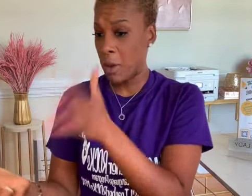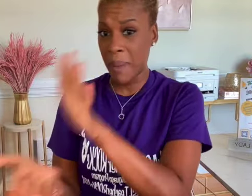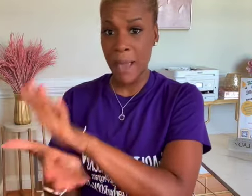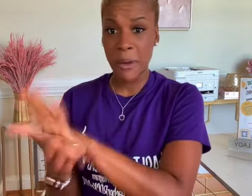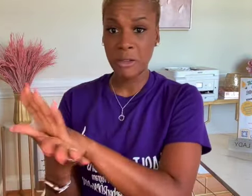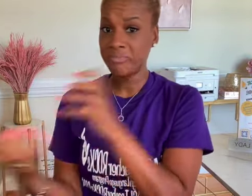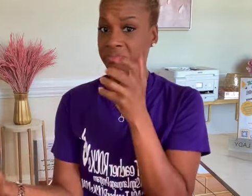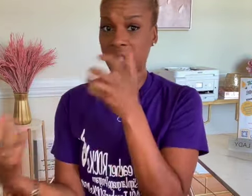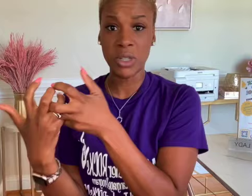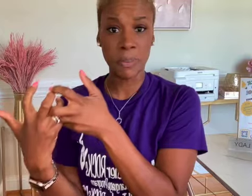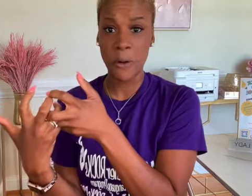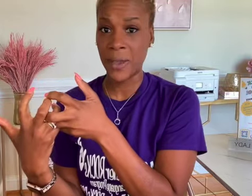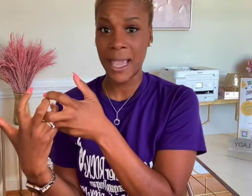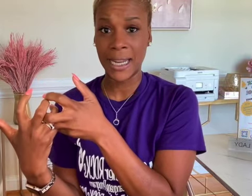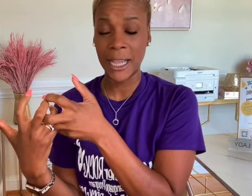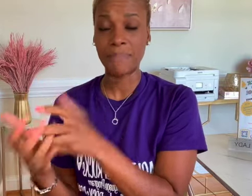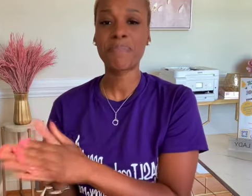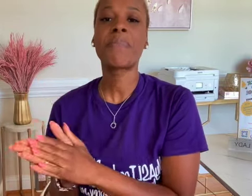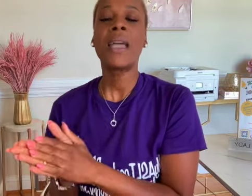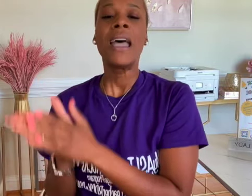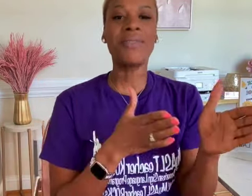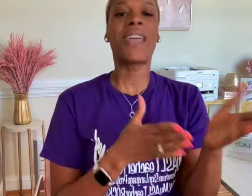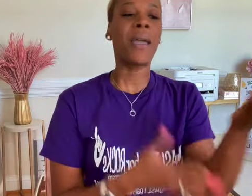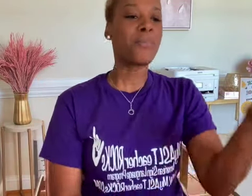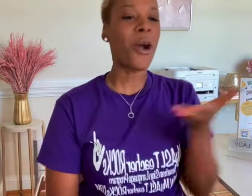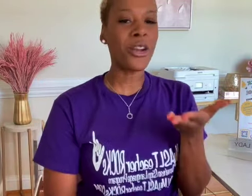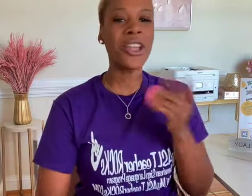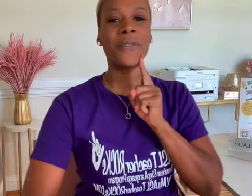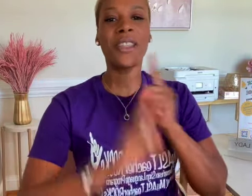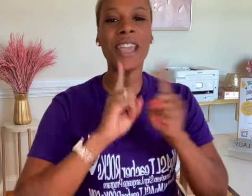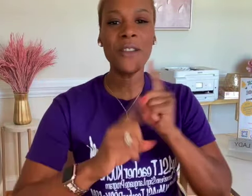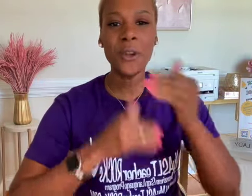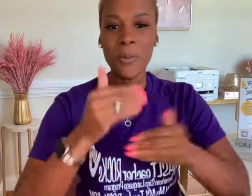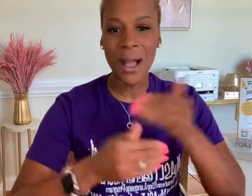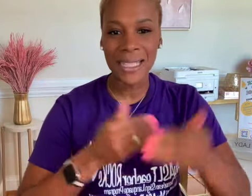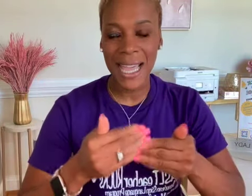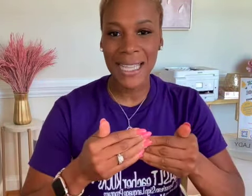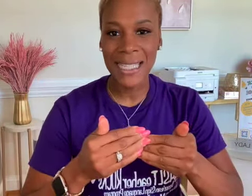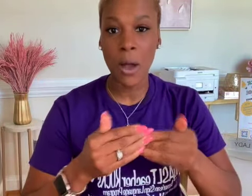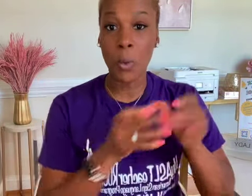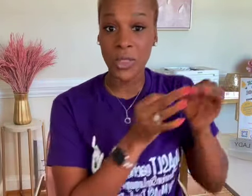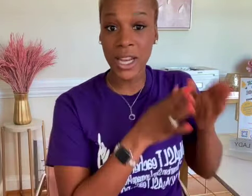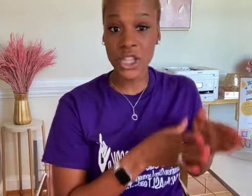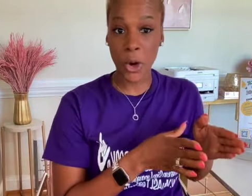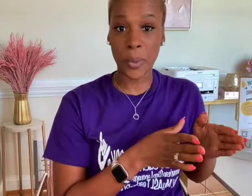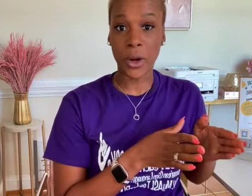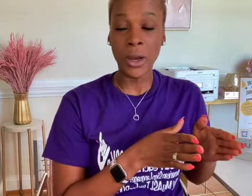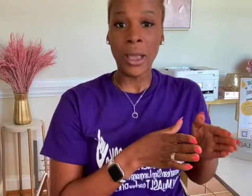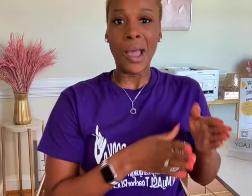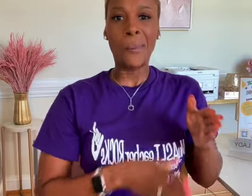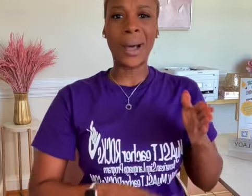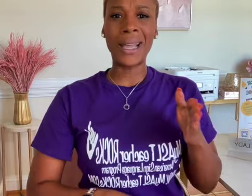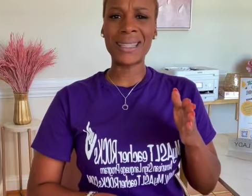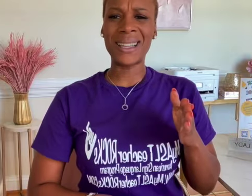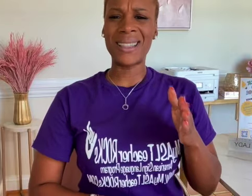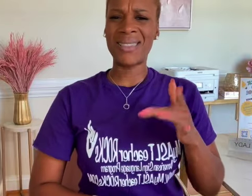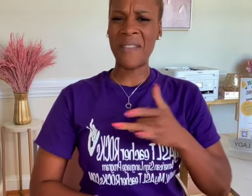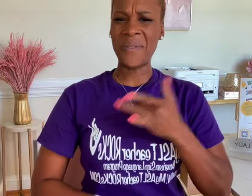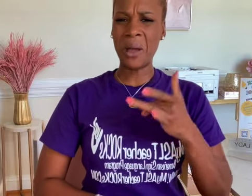paper, she was a perfect candidate. They brought her in for the interview process with an interpreter, but they felt there